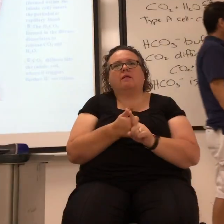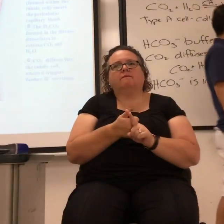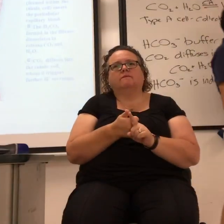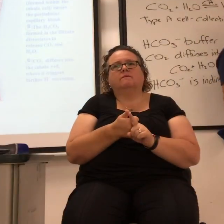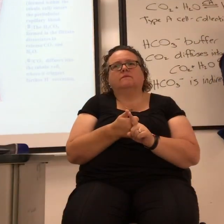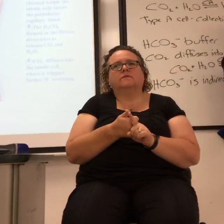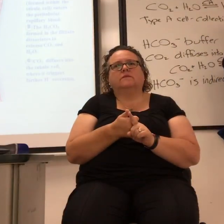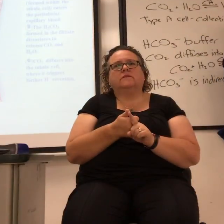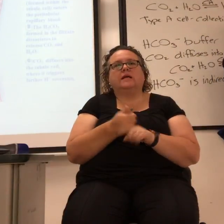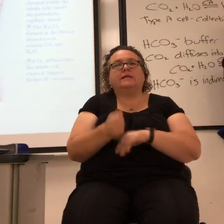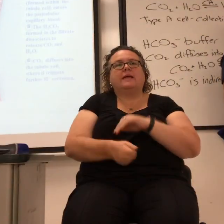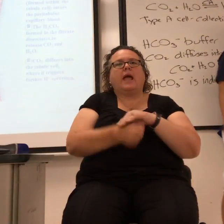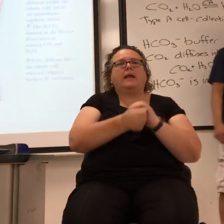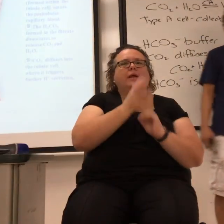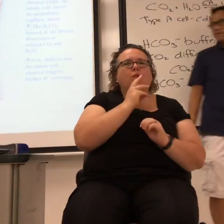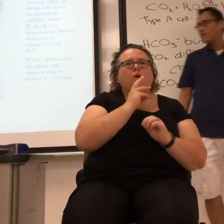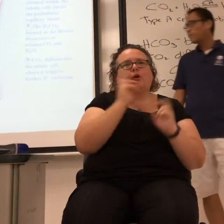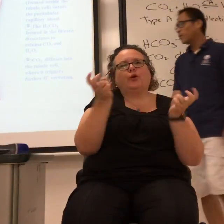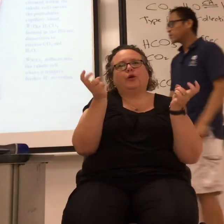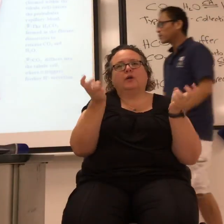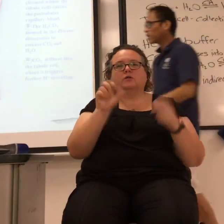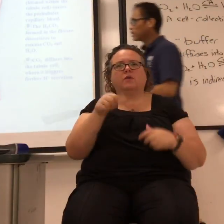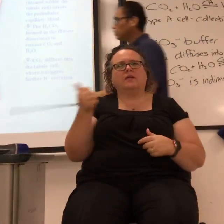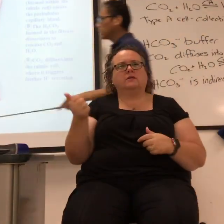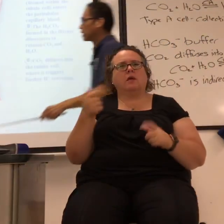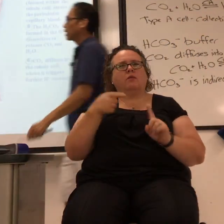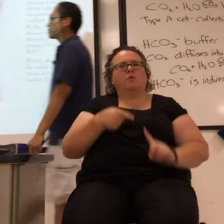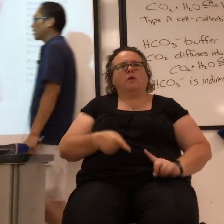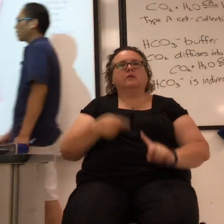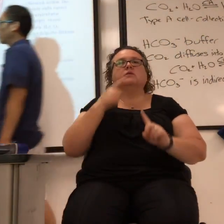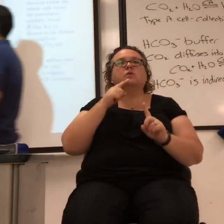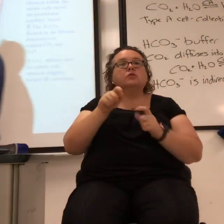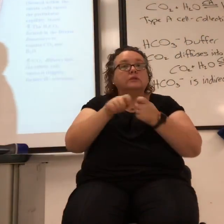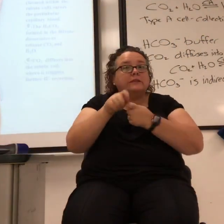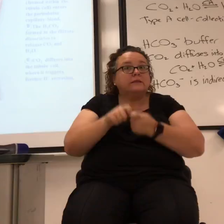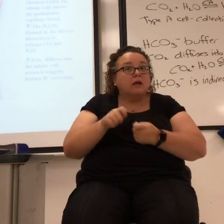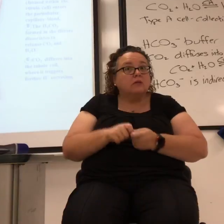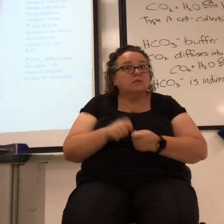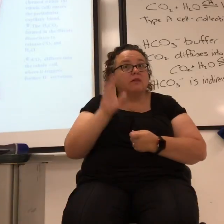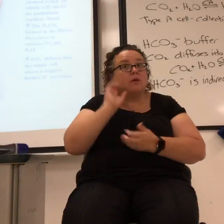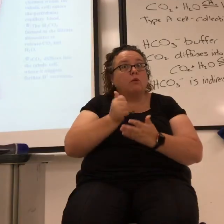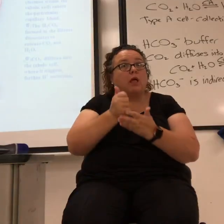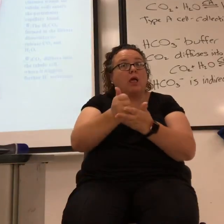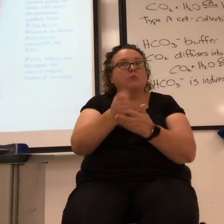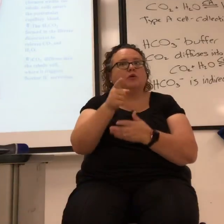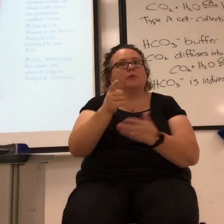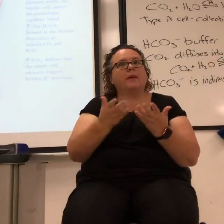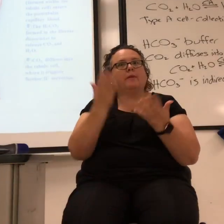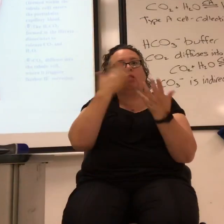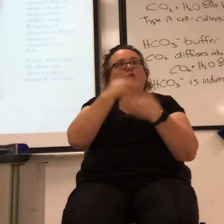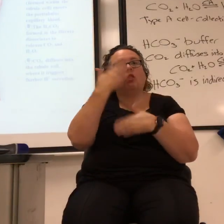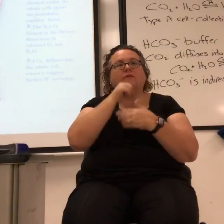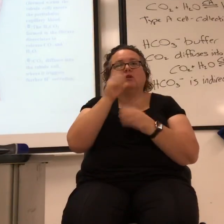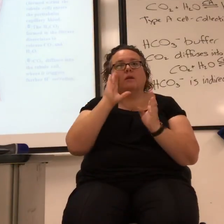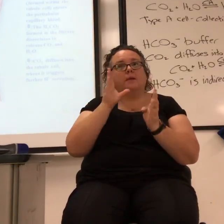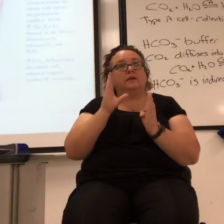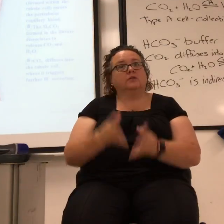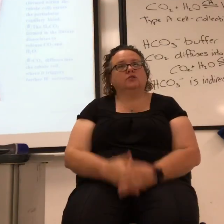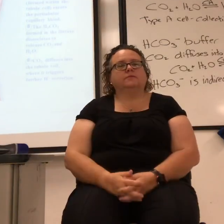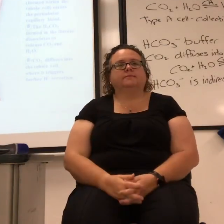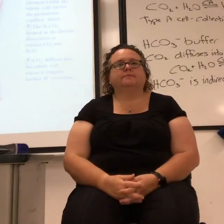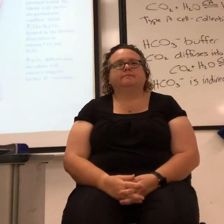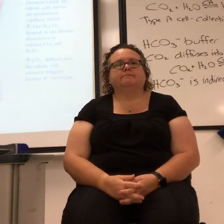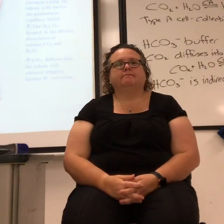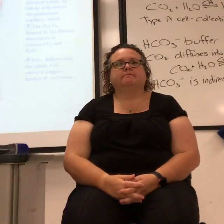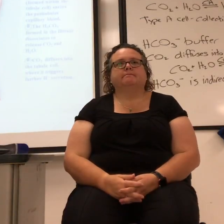And it's hiding in the water. Yeah, so that's another point. Those are like little details that may escape you if you're not thinking carefully. All